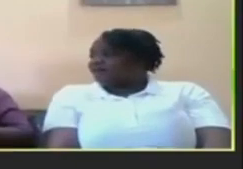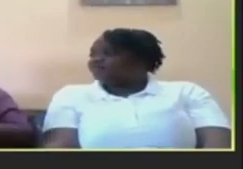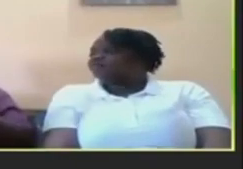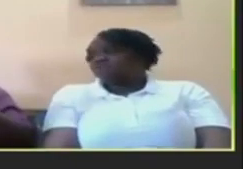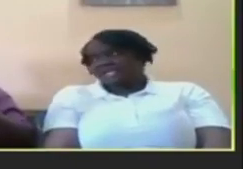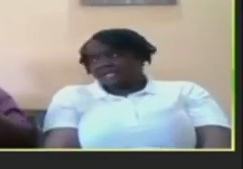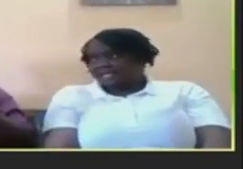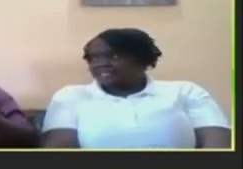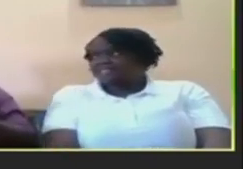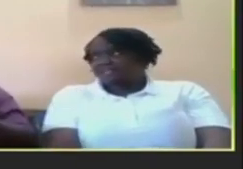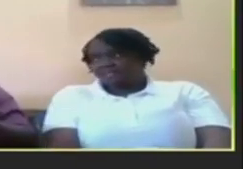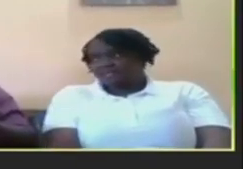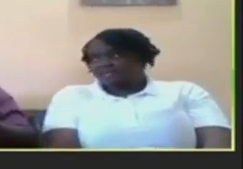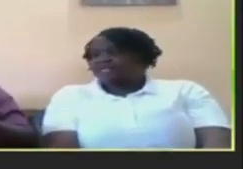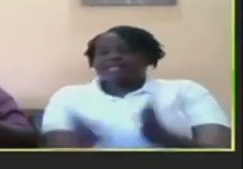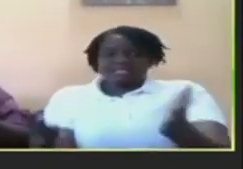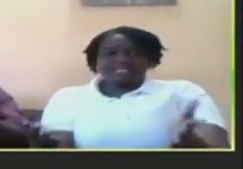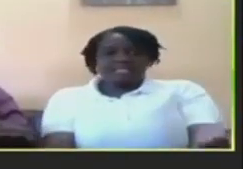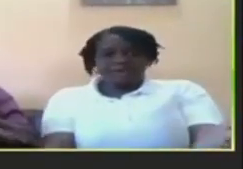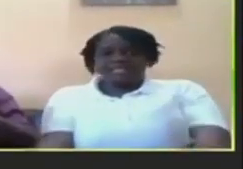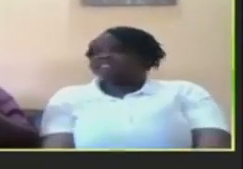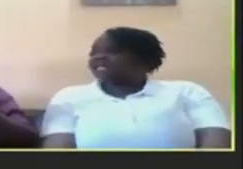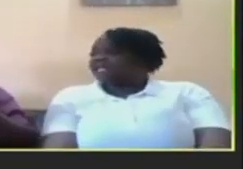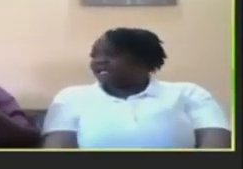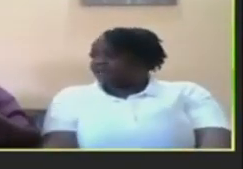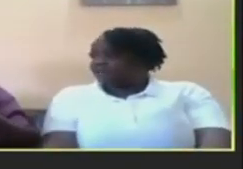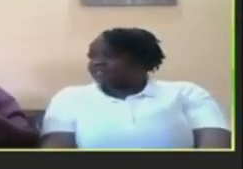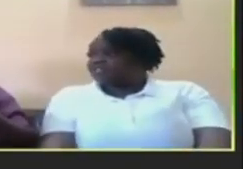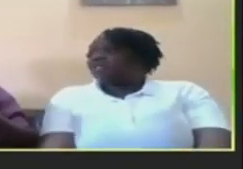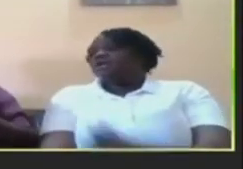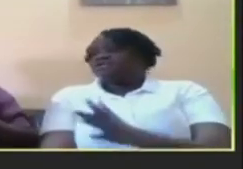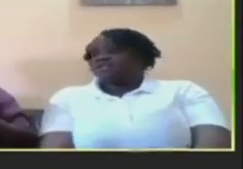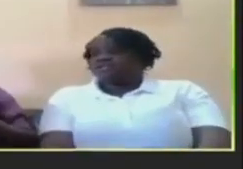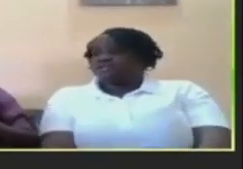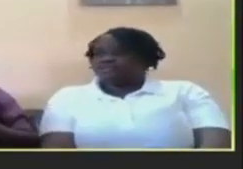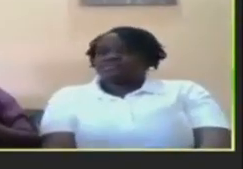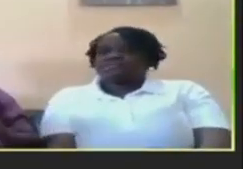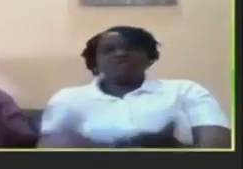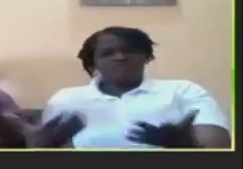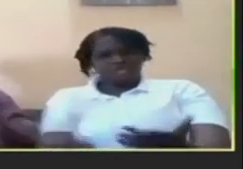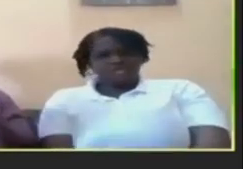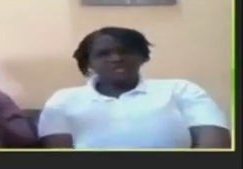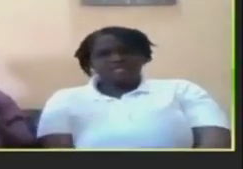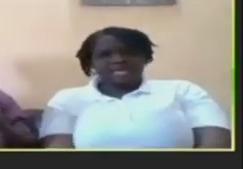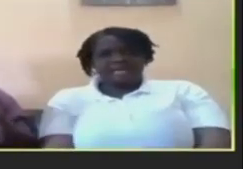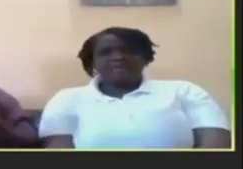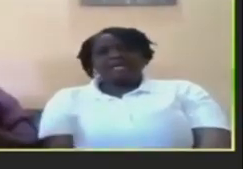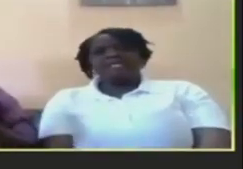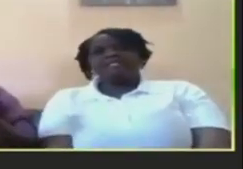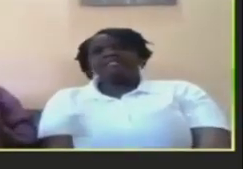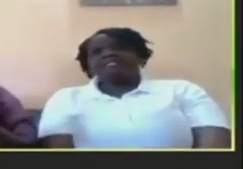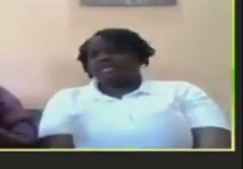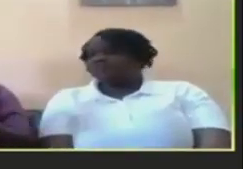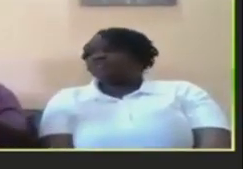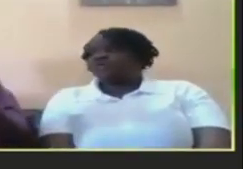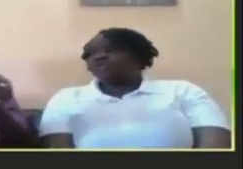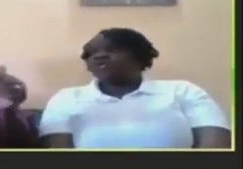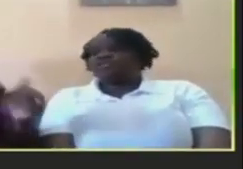ASL ASL American sign language for a short time and then the deaf will create they